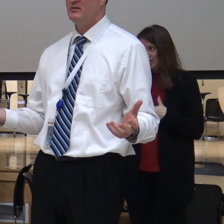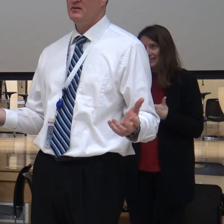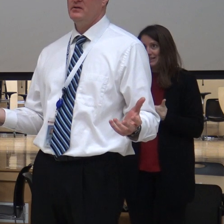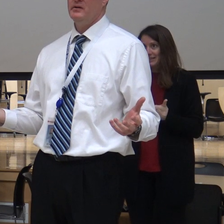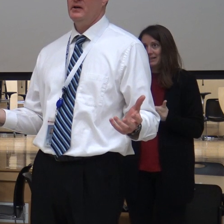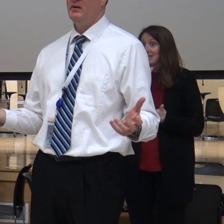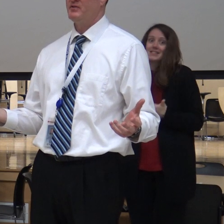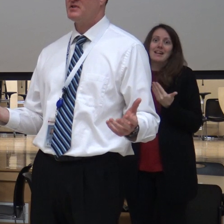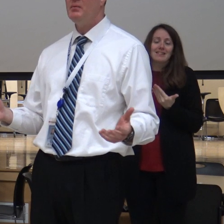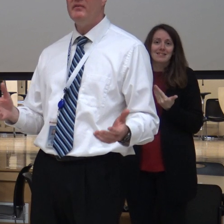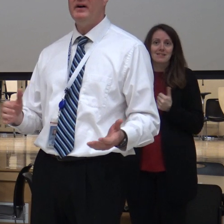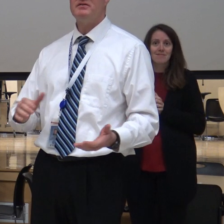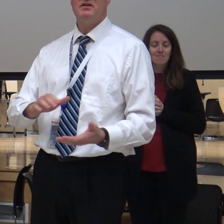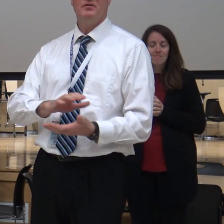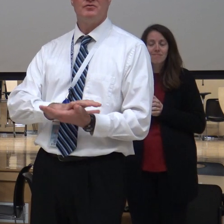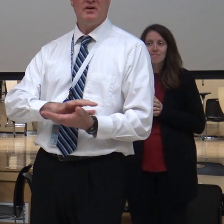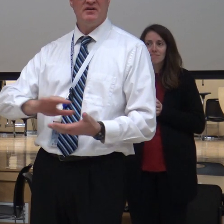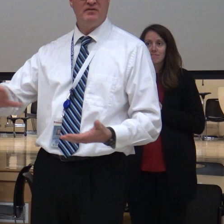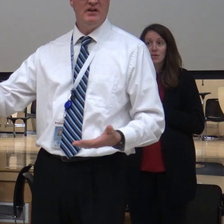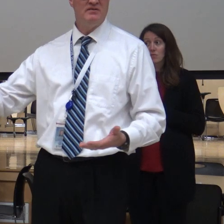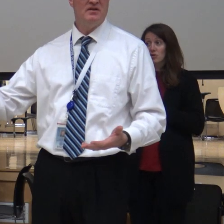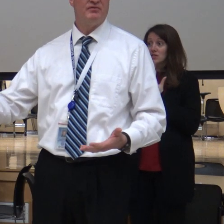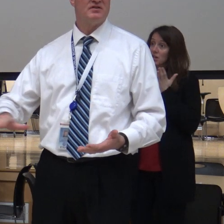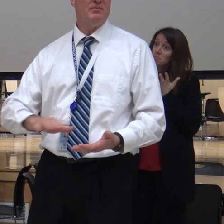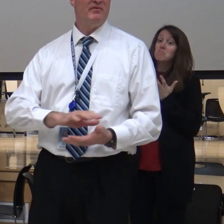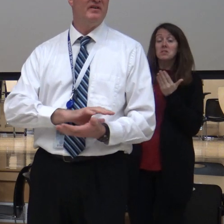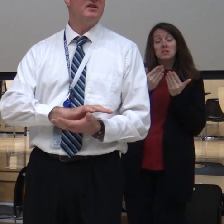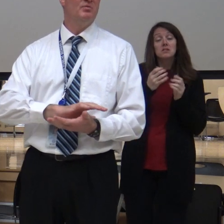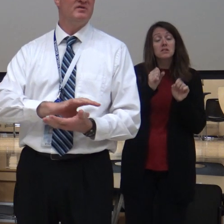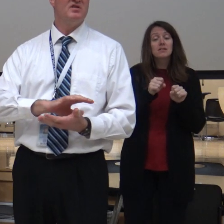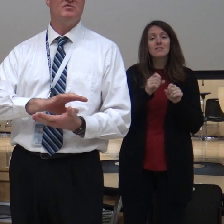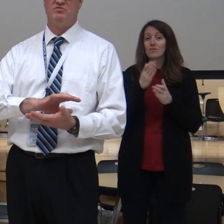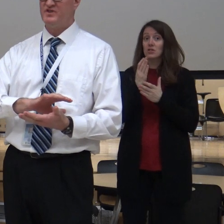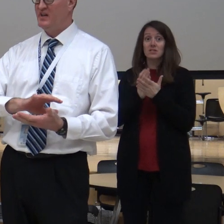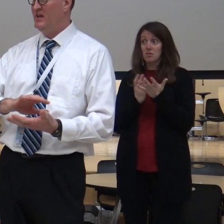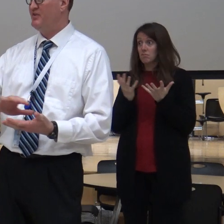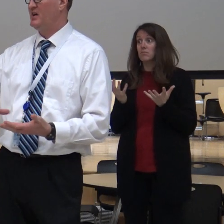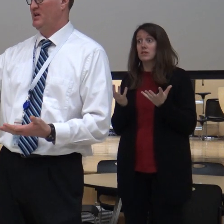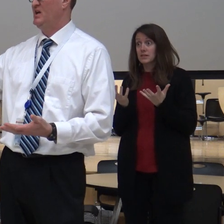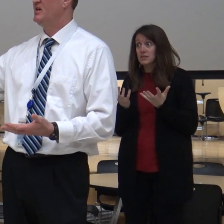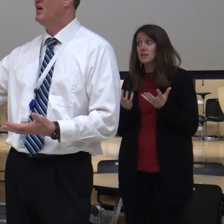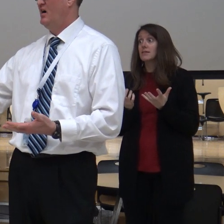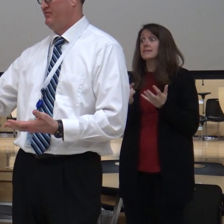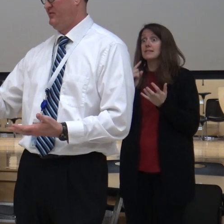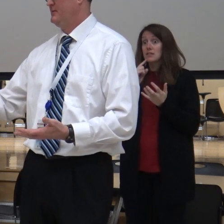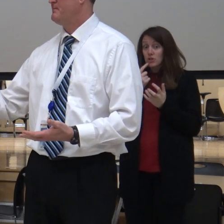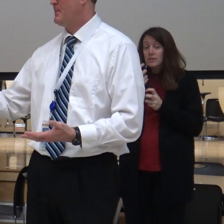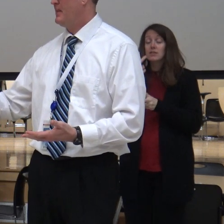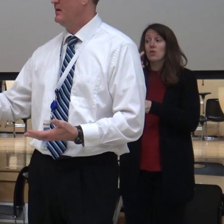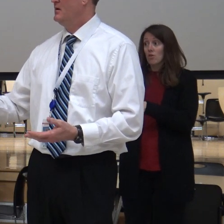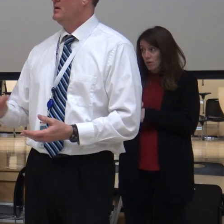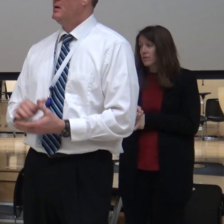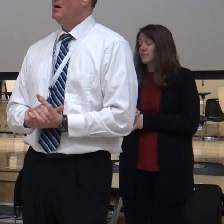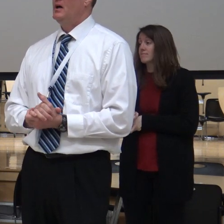park. For some of us, it was relatively easy. For some of us, it was significantly tough.